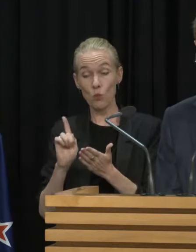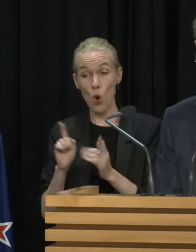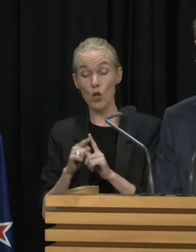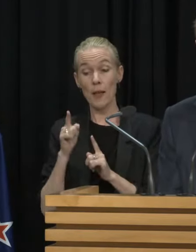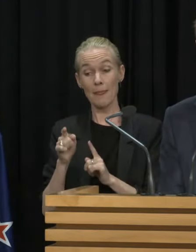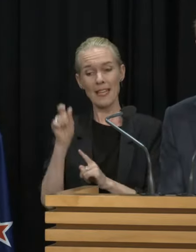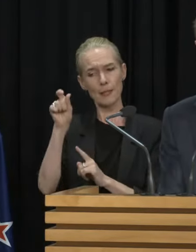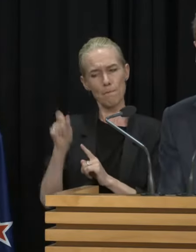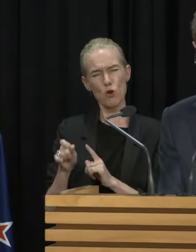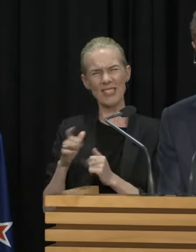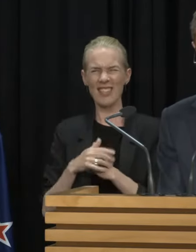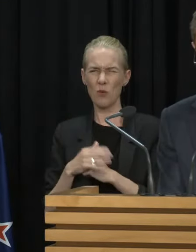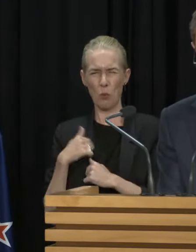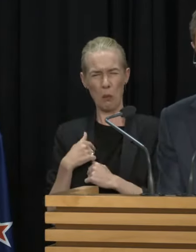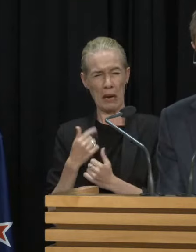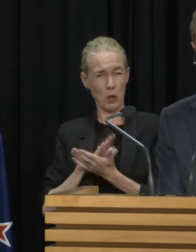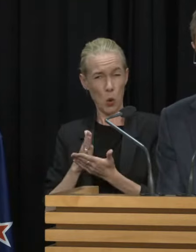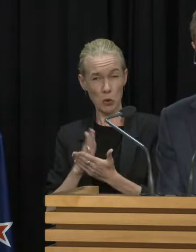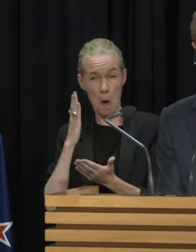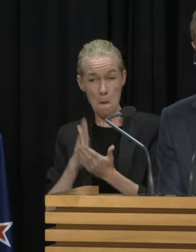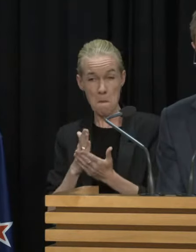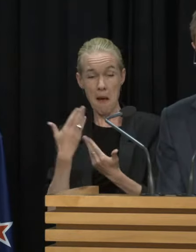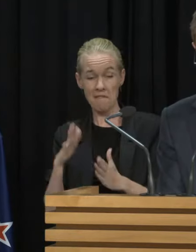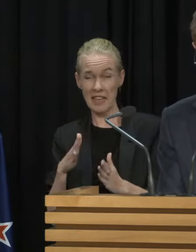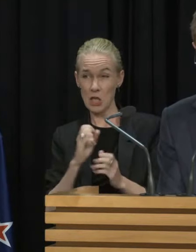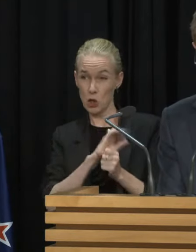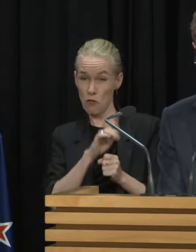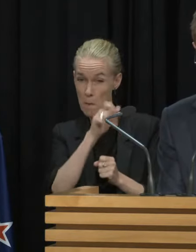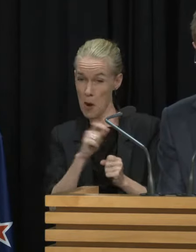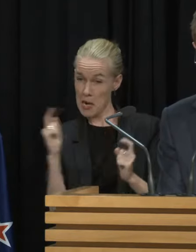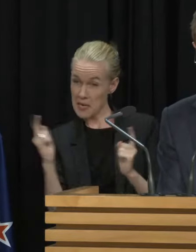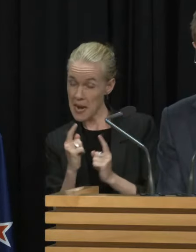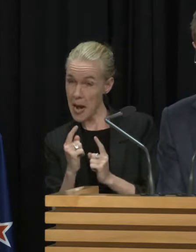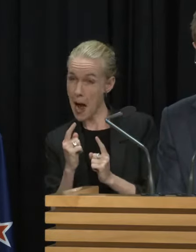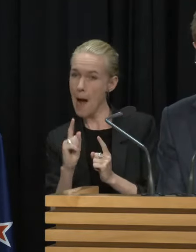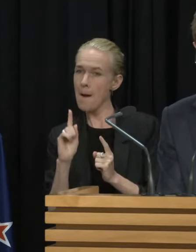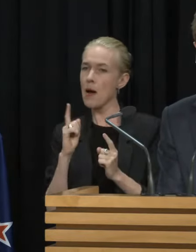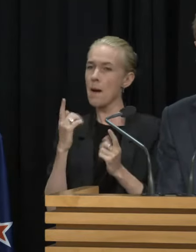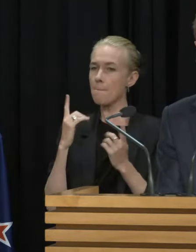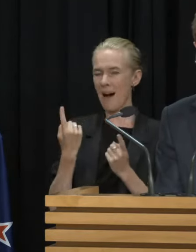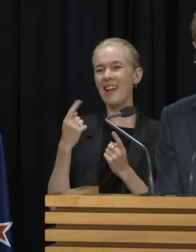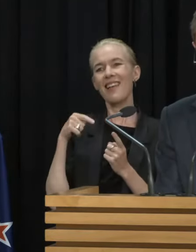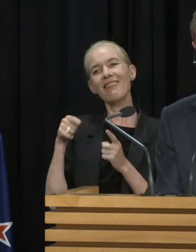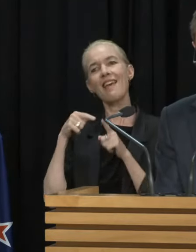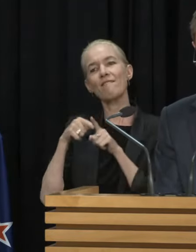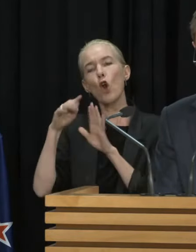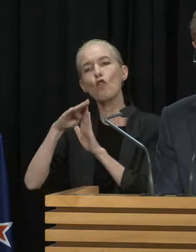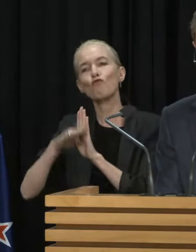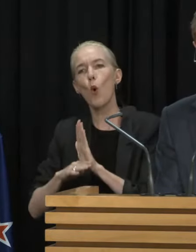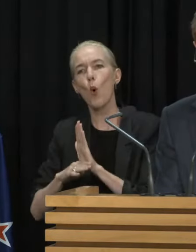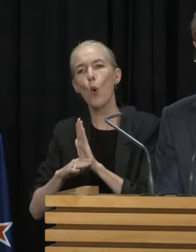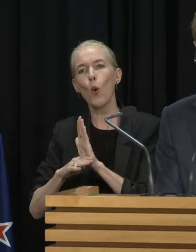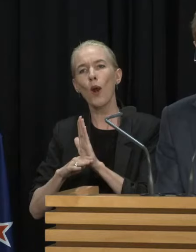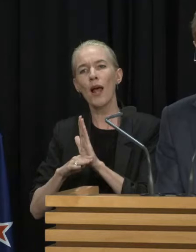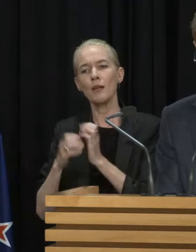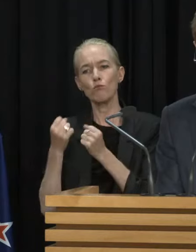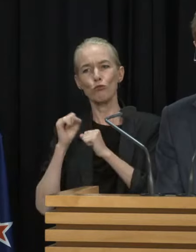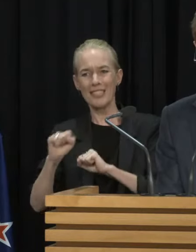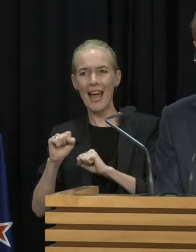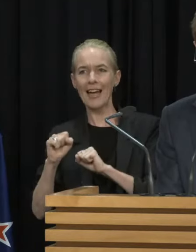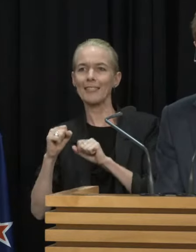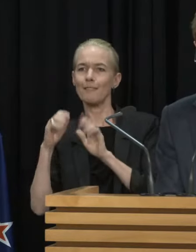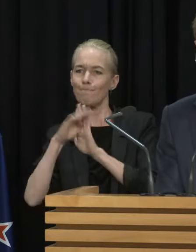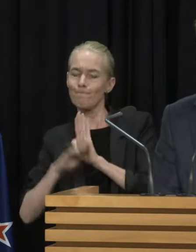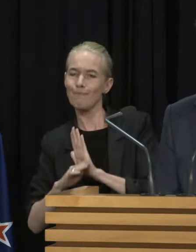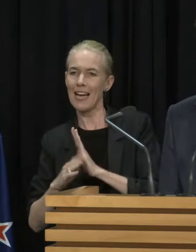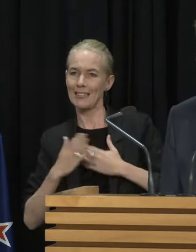additional steps to reduce the risk of transmission. In this case, we have regarded other students at Papatoetoe High School as casual